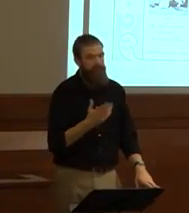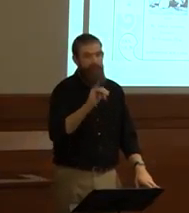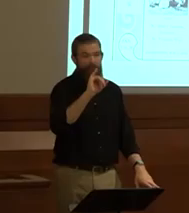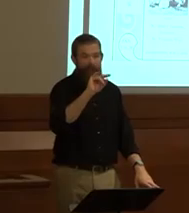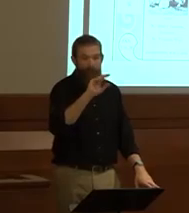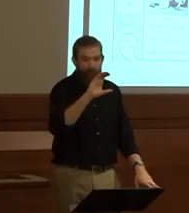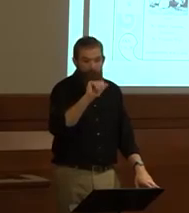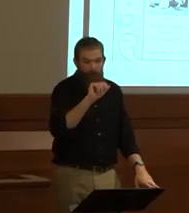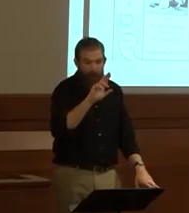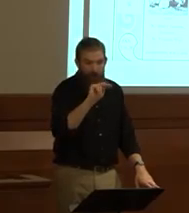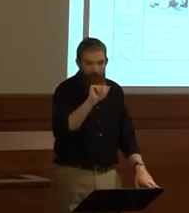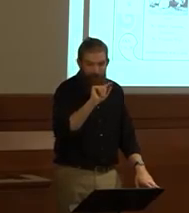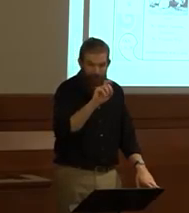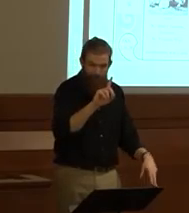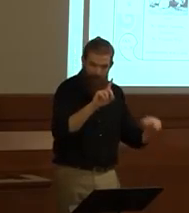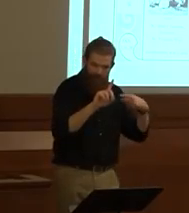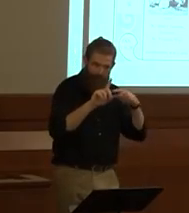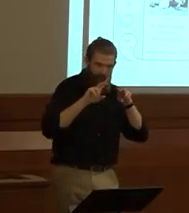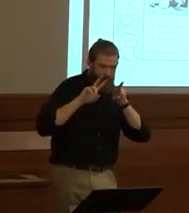And I think that that really